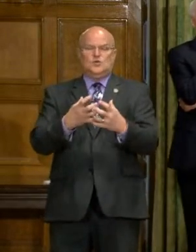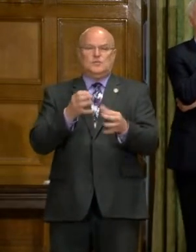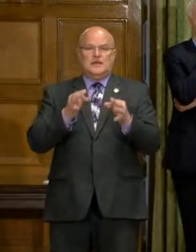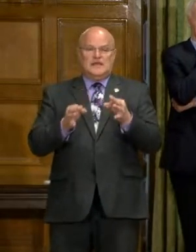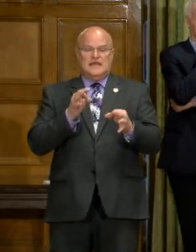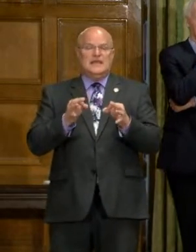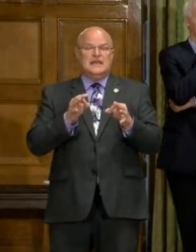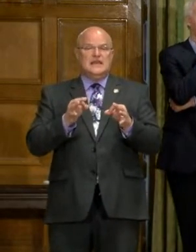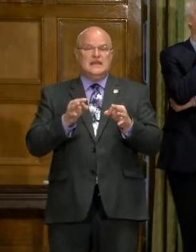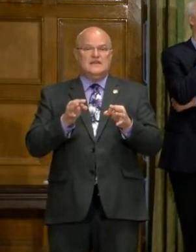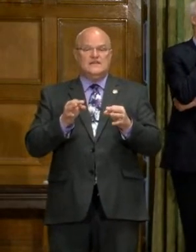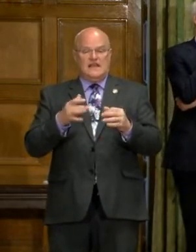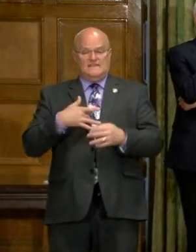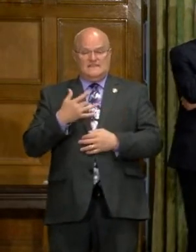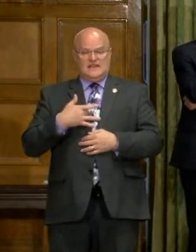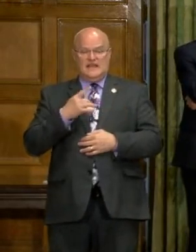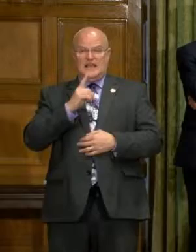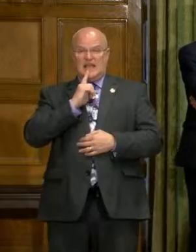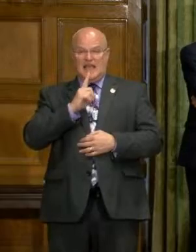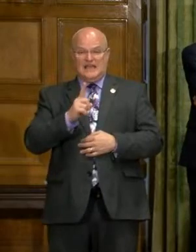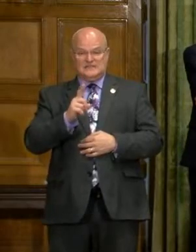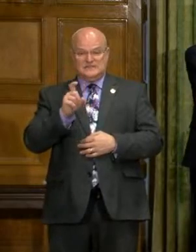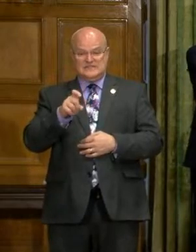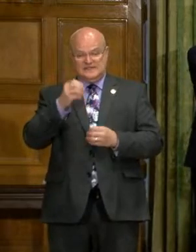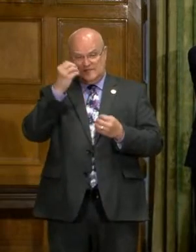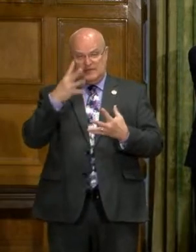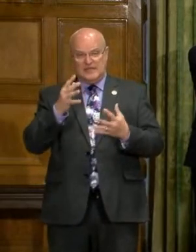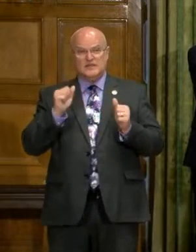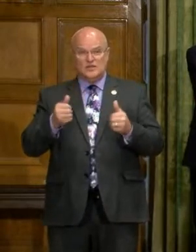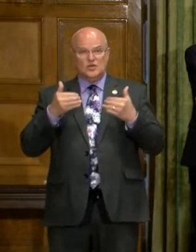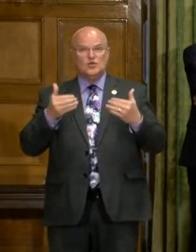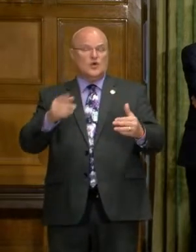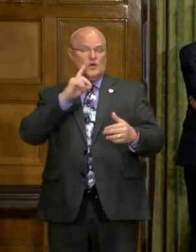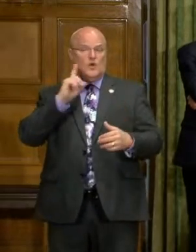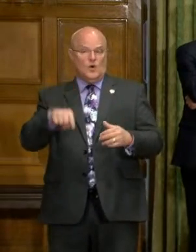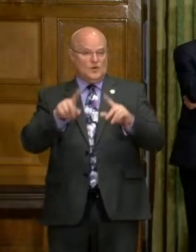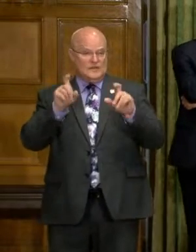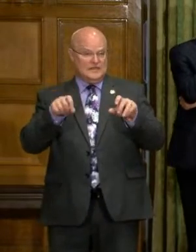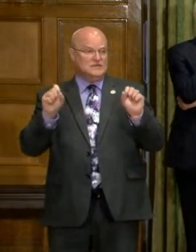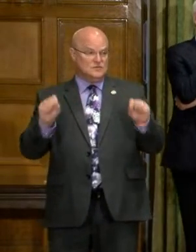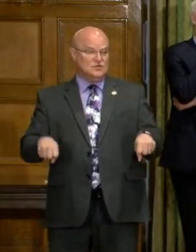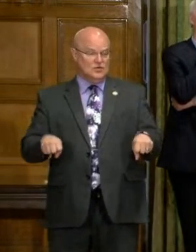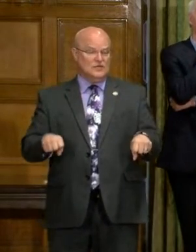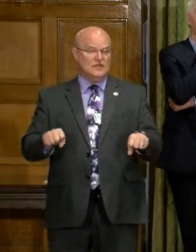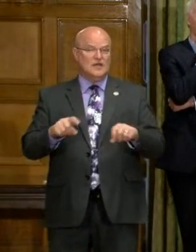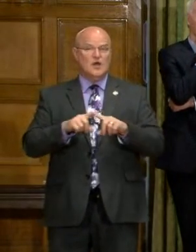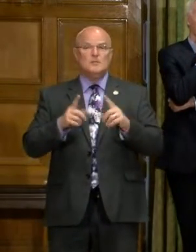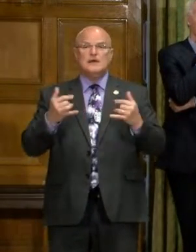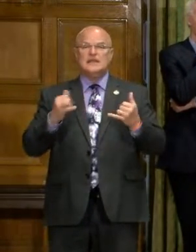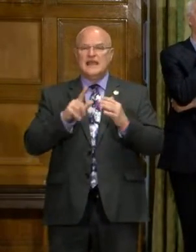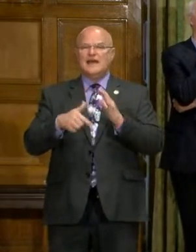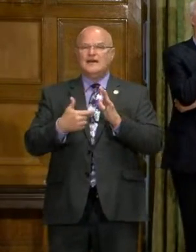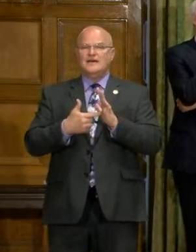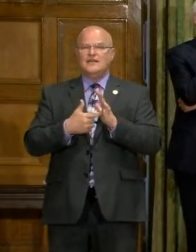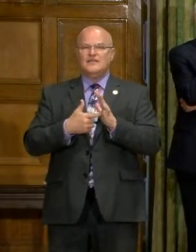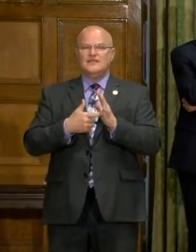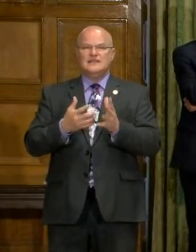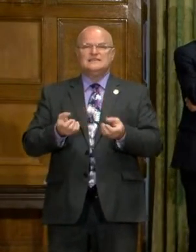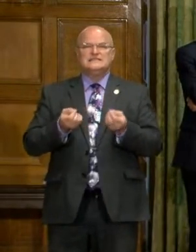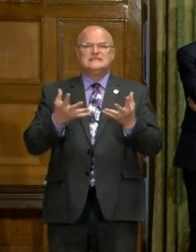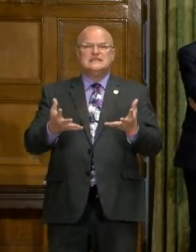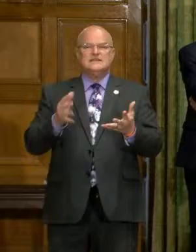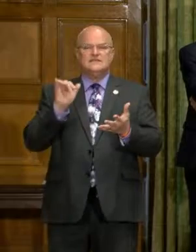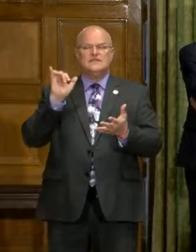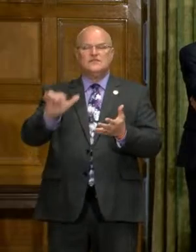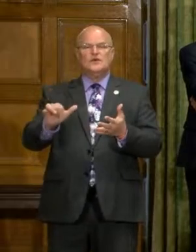If the provider felt like there was actionable information, that they could go ahead and order that test. But now this gives